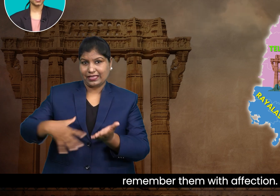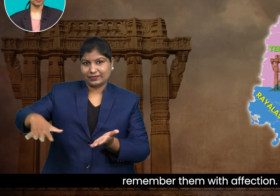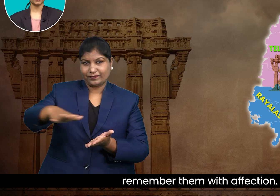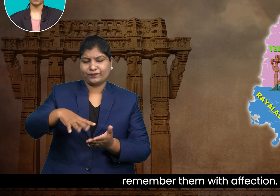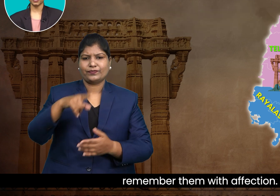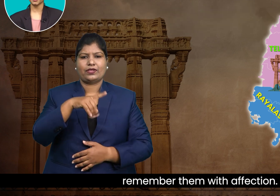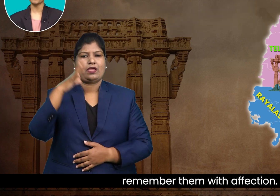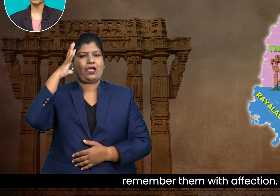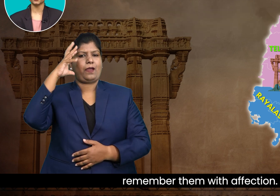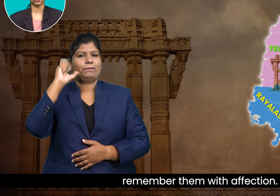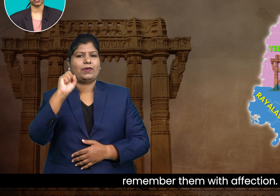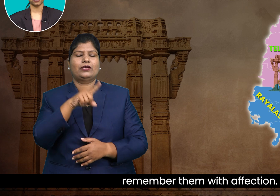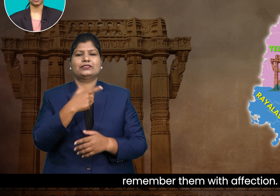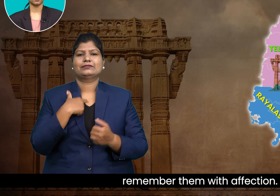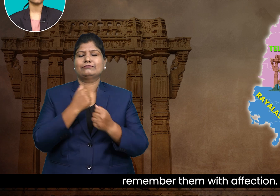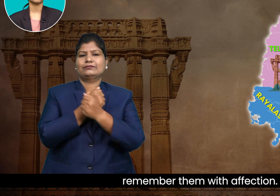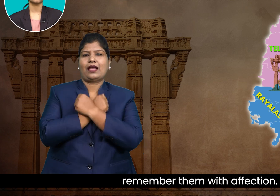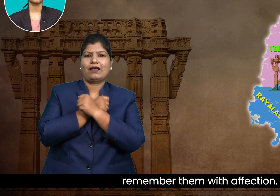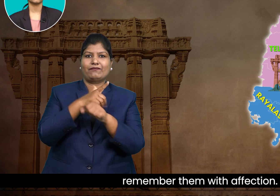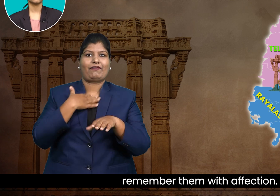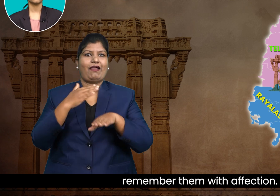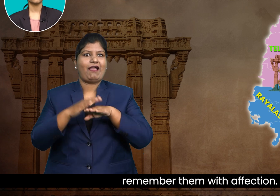remember them with affection.